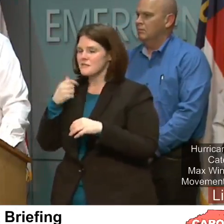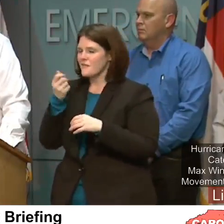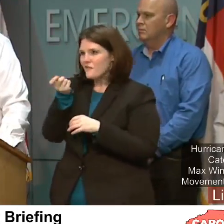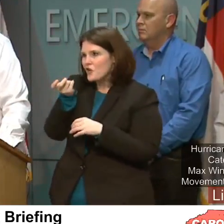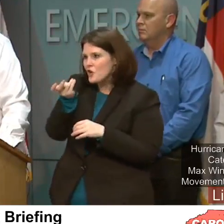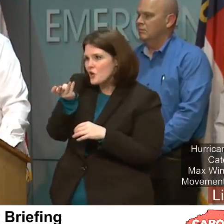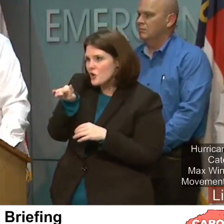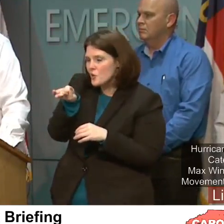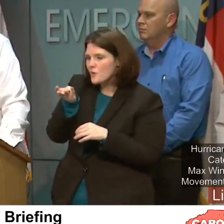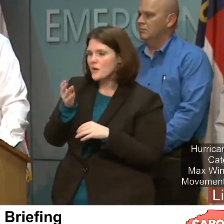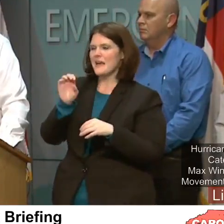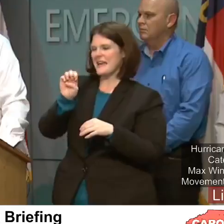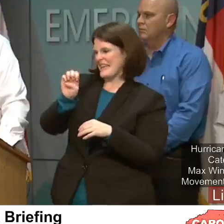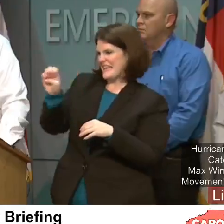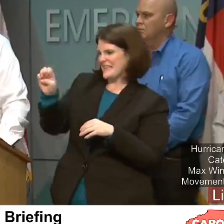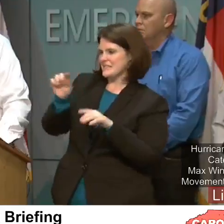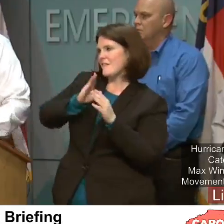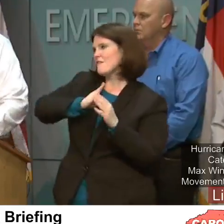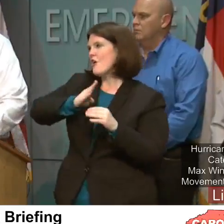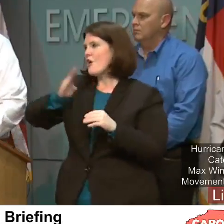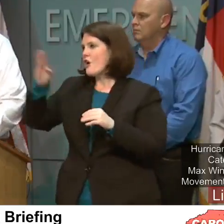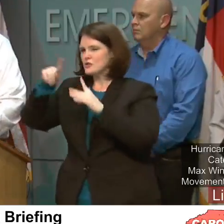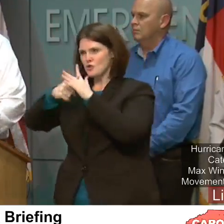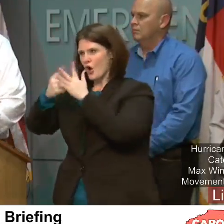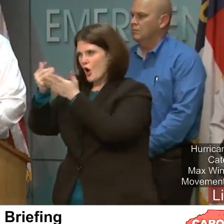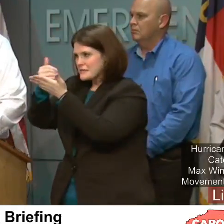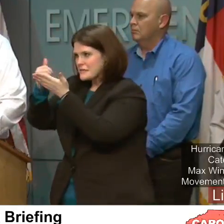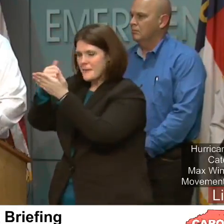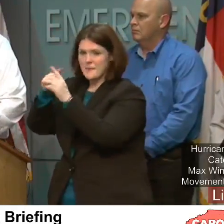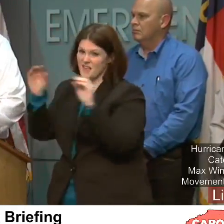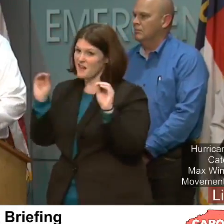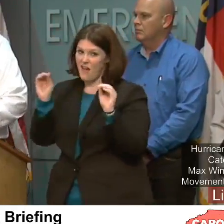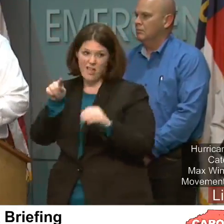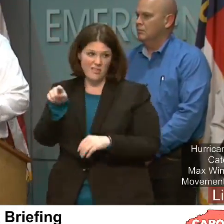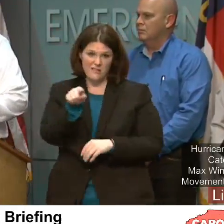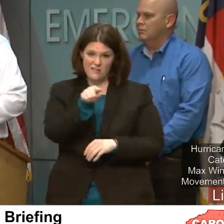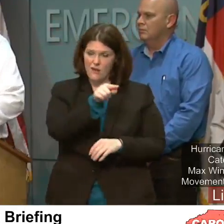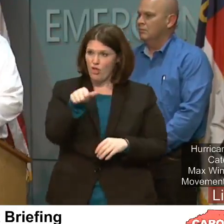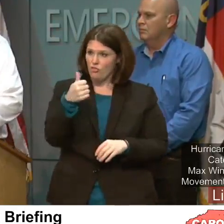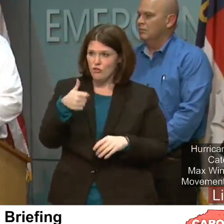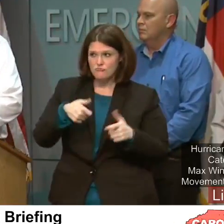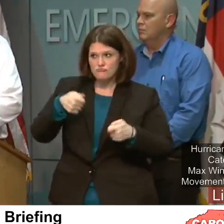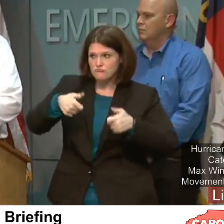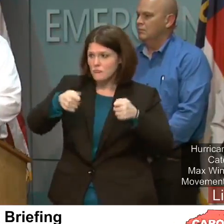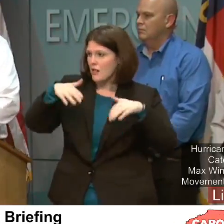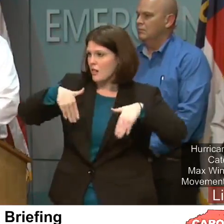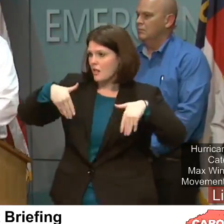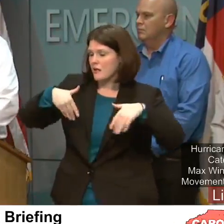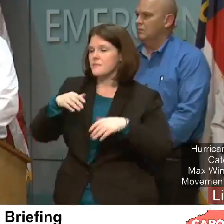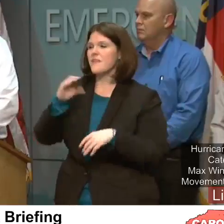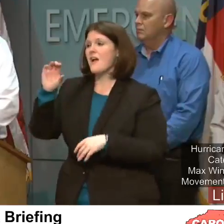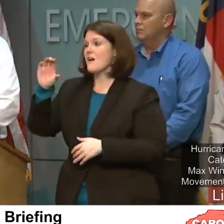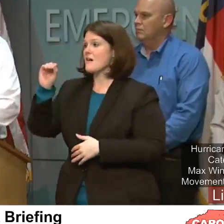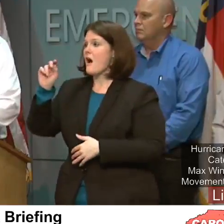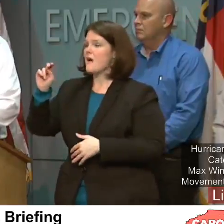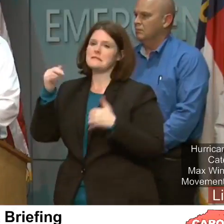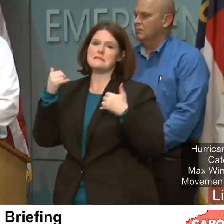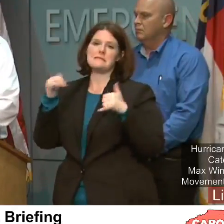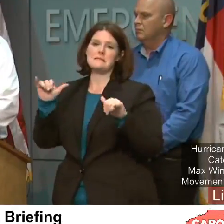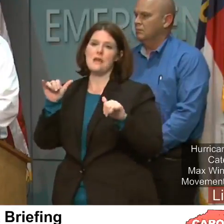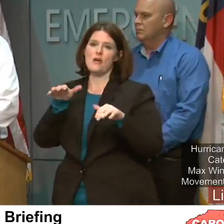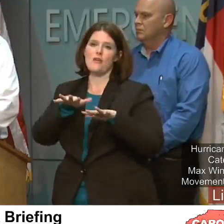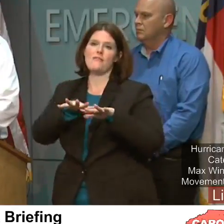far eastern part of North Carolina, but have not begun anywhere else in the state. And basically, all of our cotton is still in the